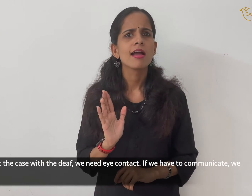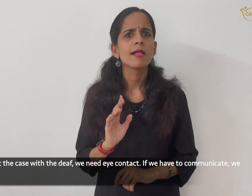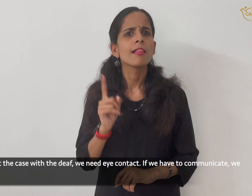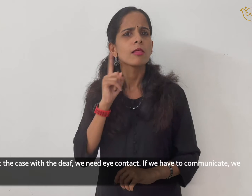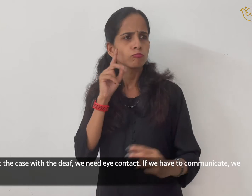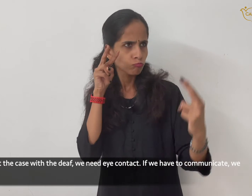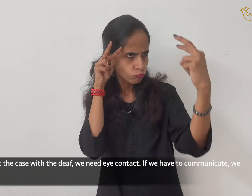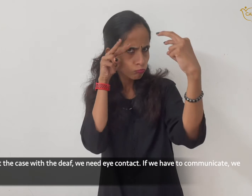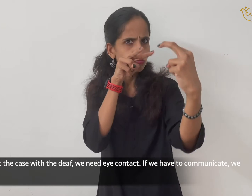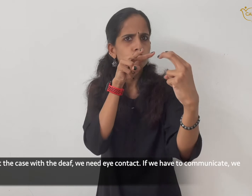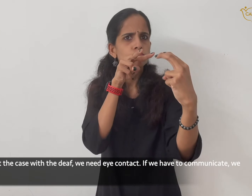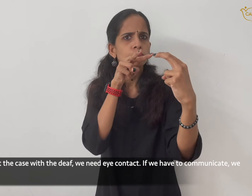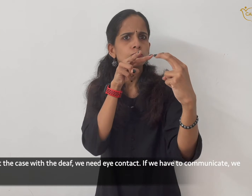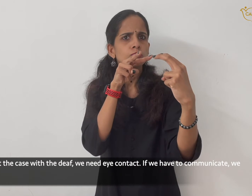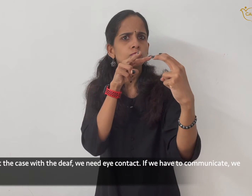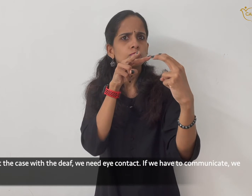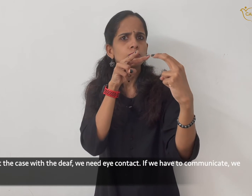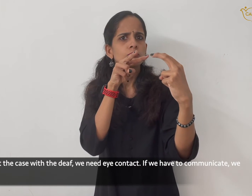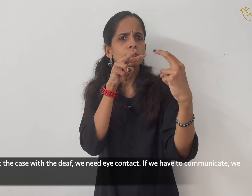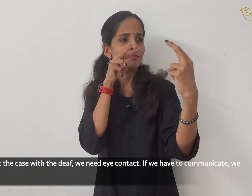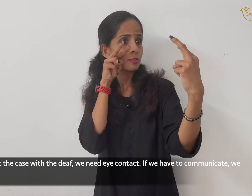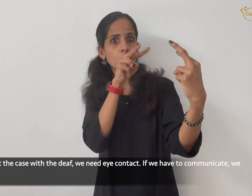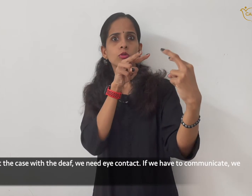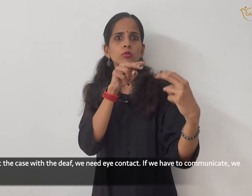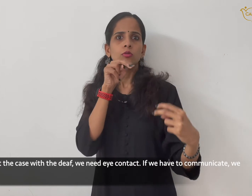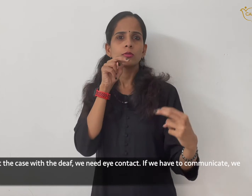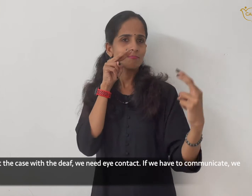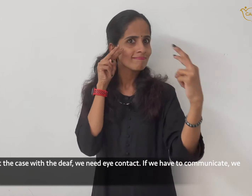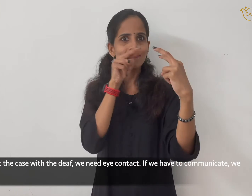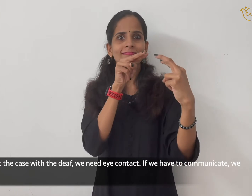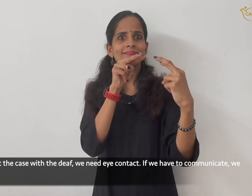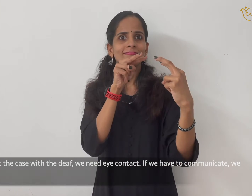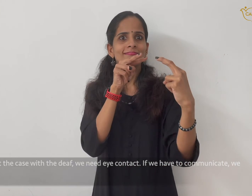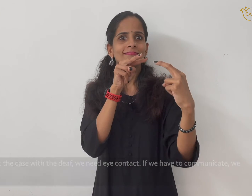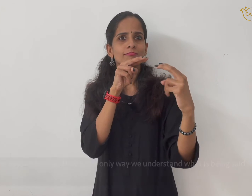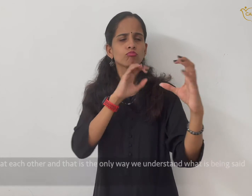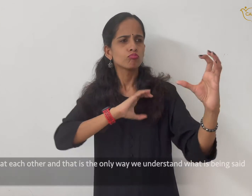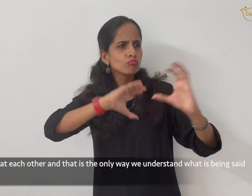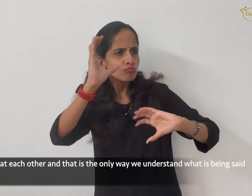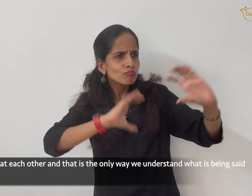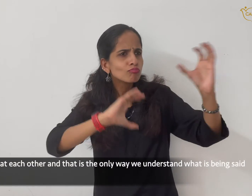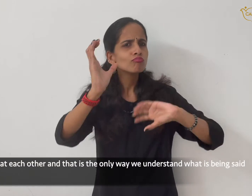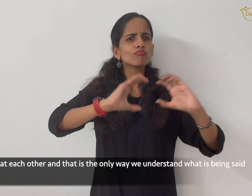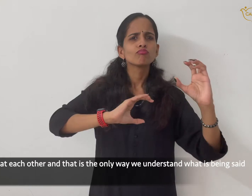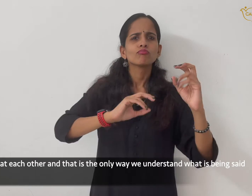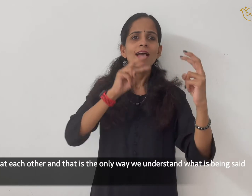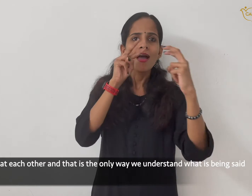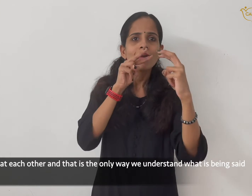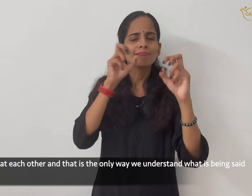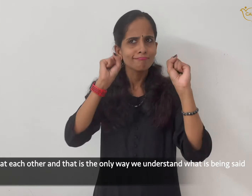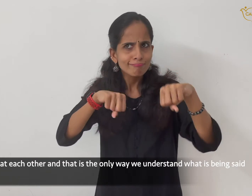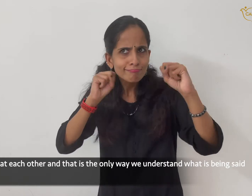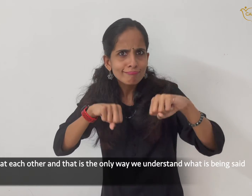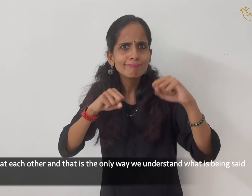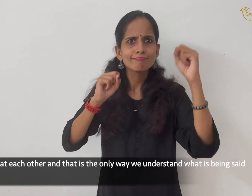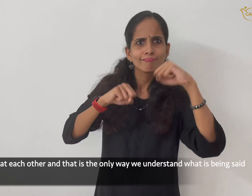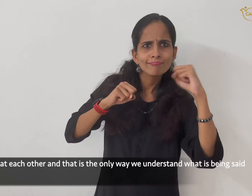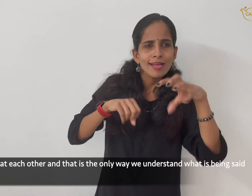deaf. We need eye contact. If we have to communicate, we have to look at each other, and that is the only way